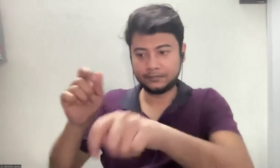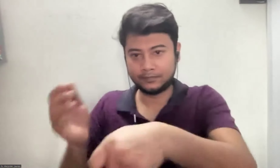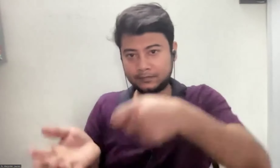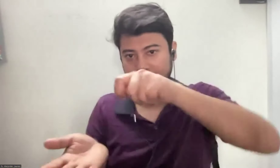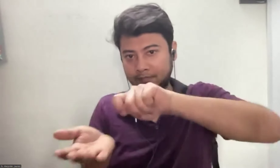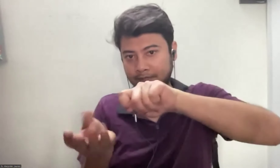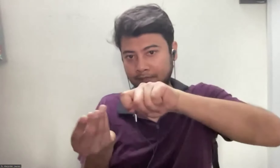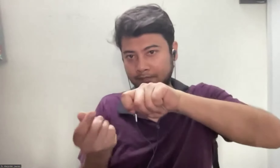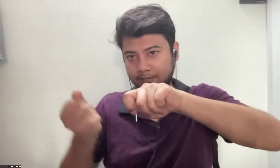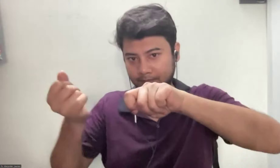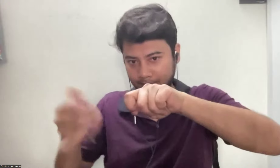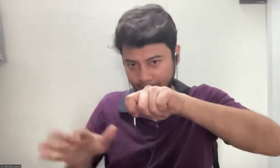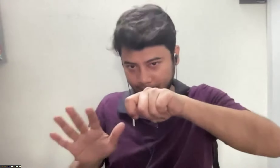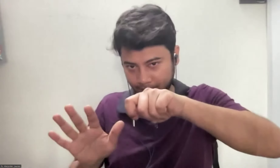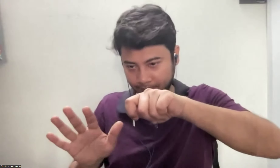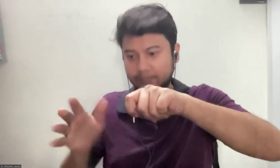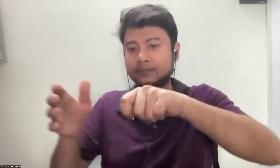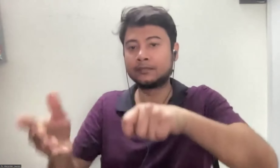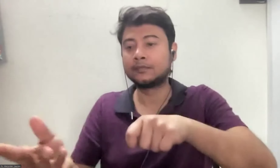7 times.